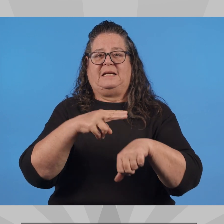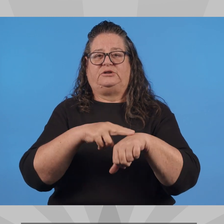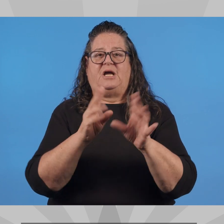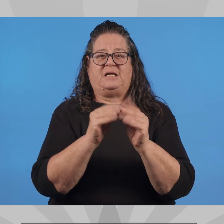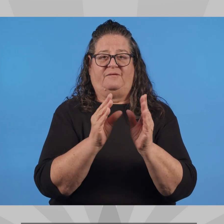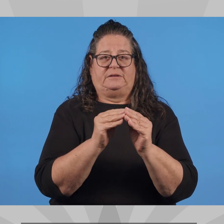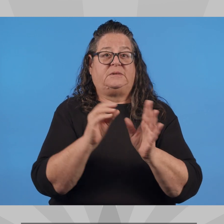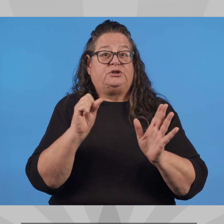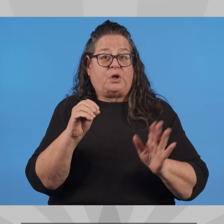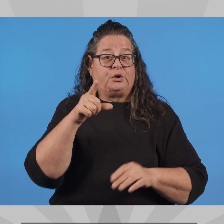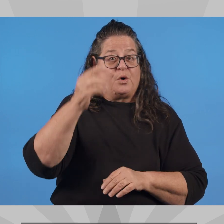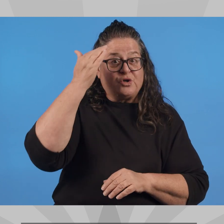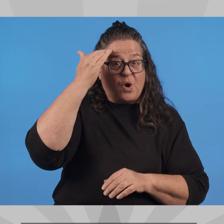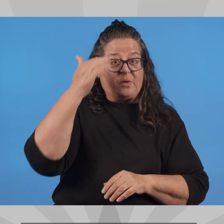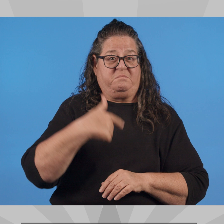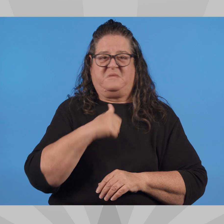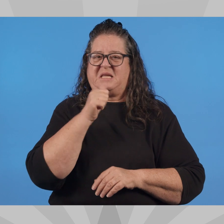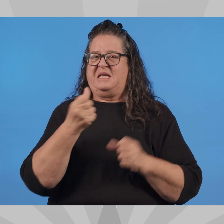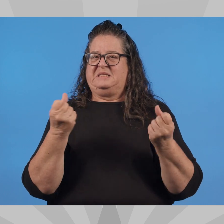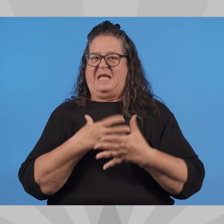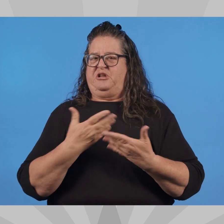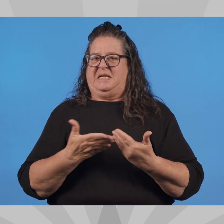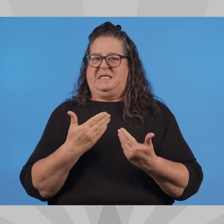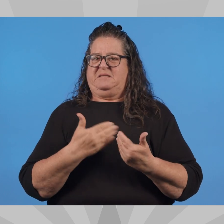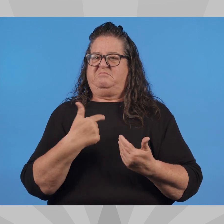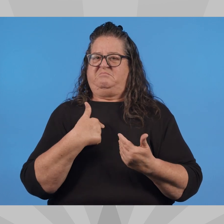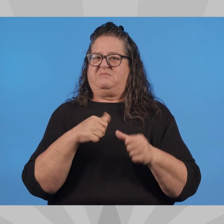So you know I don't scare easily.